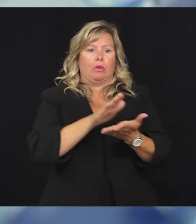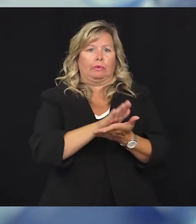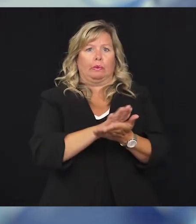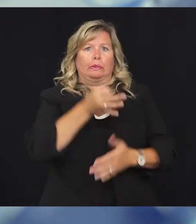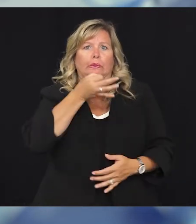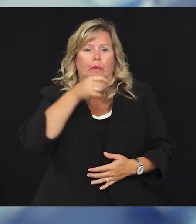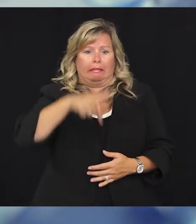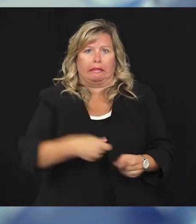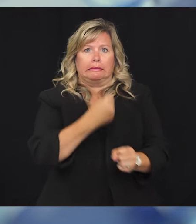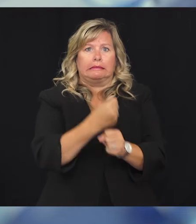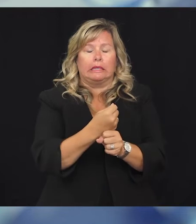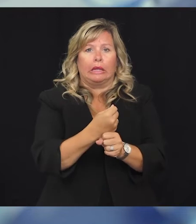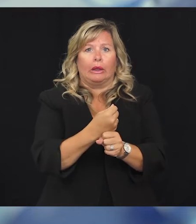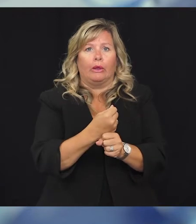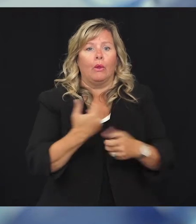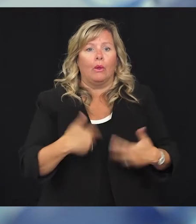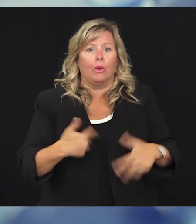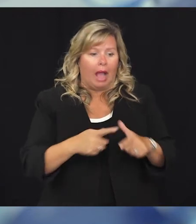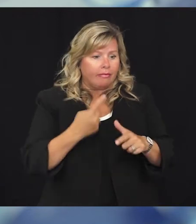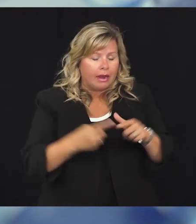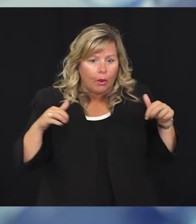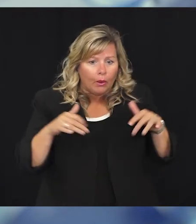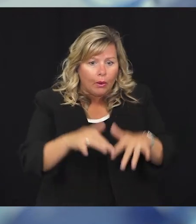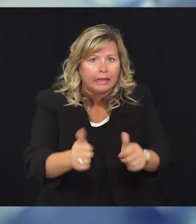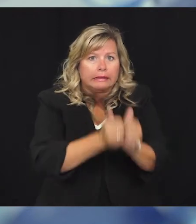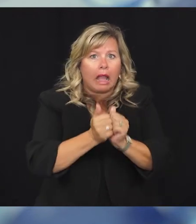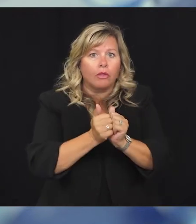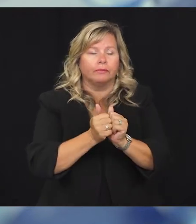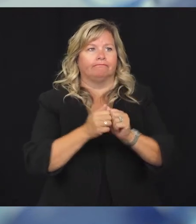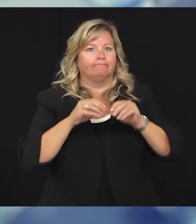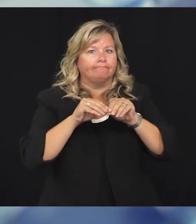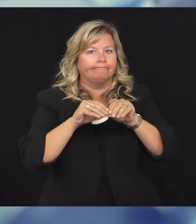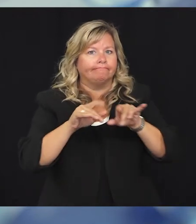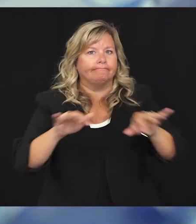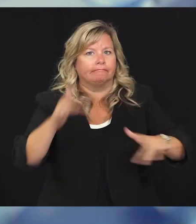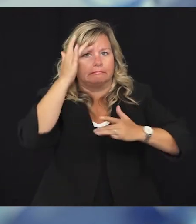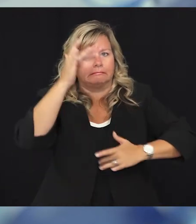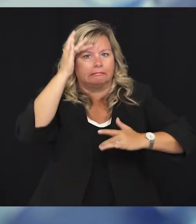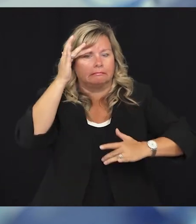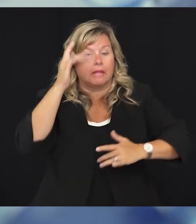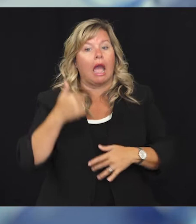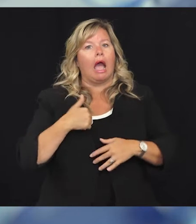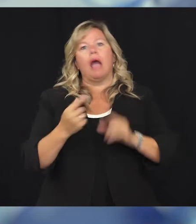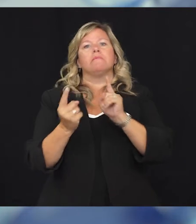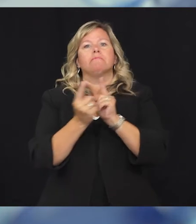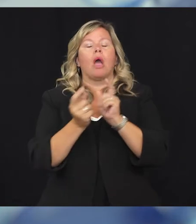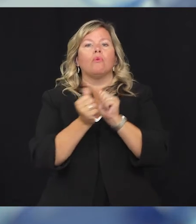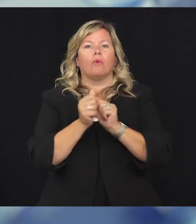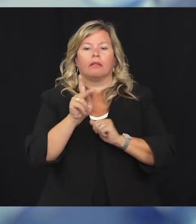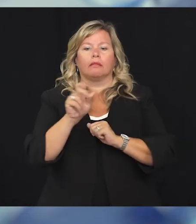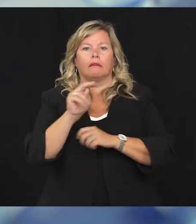year. I met with a representative group of superintendents from the Kent Intermediate School district earlier this week.